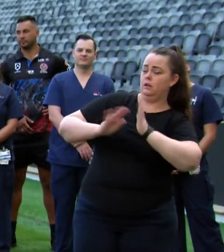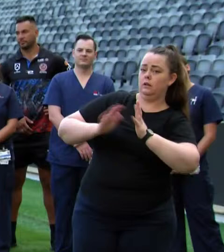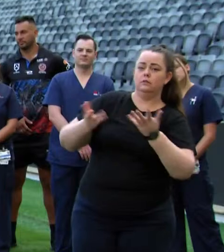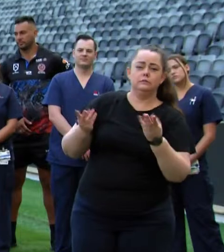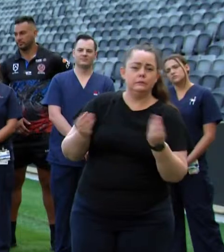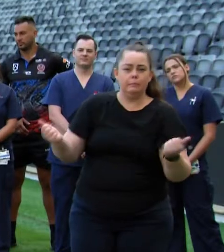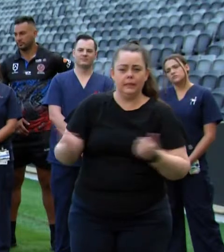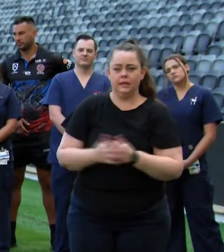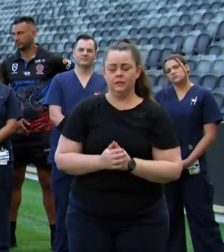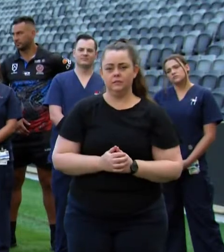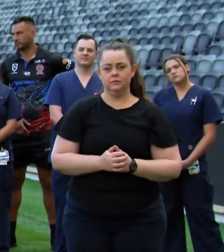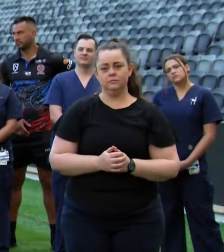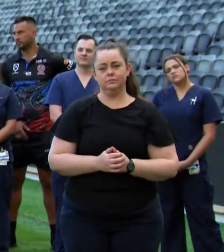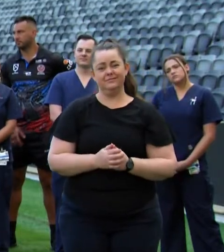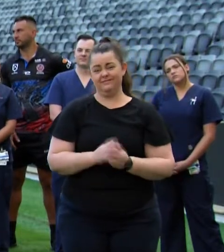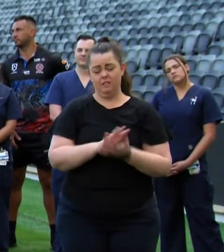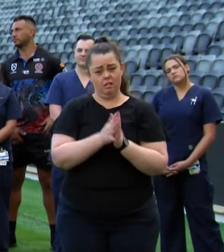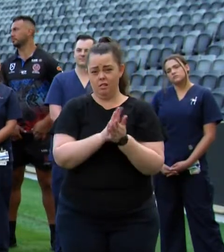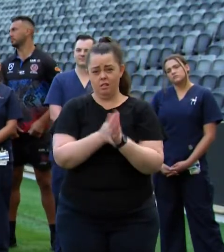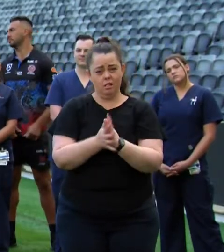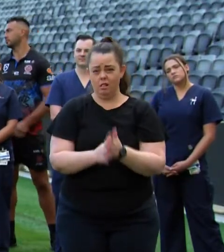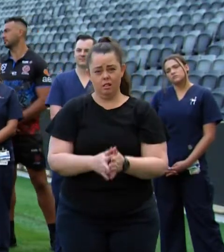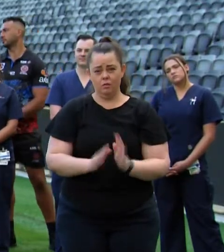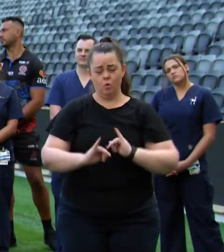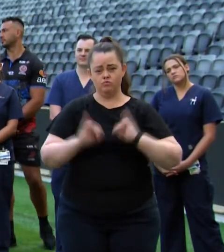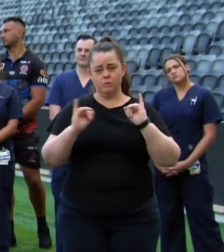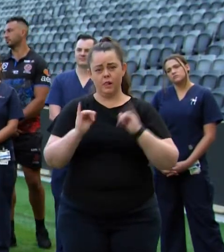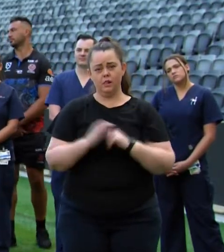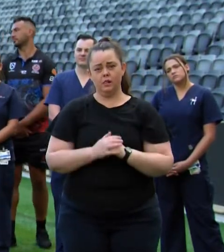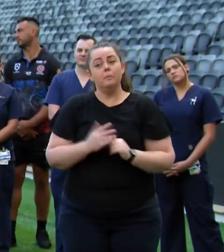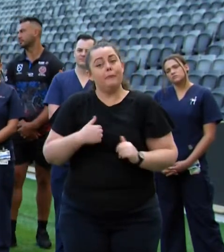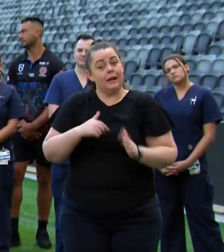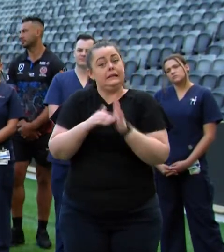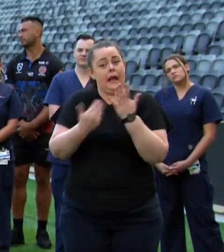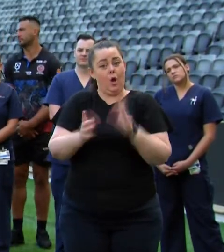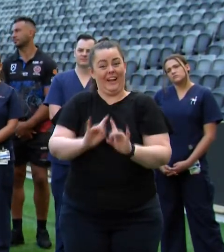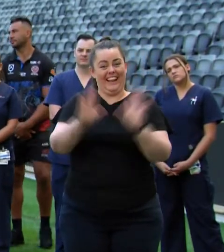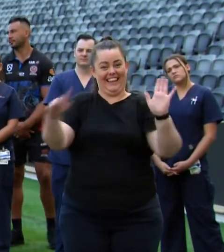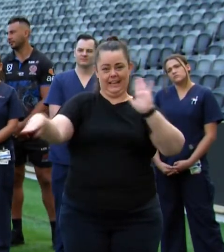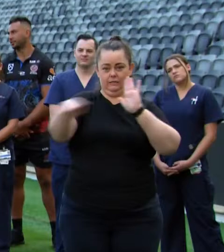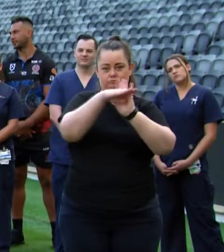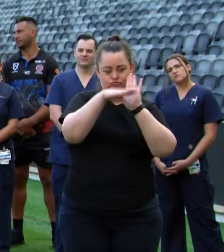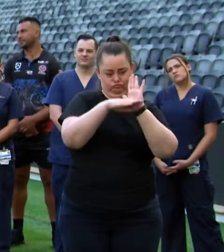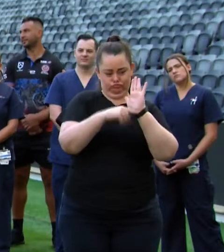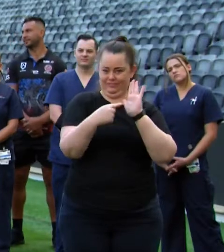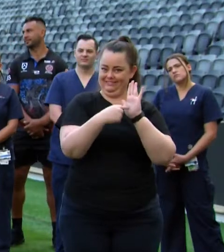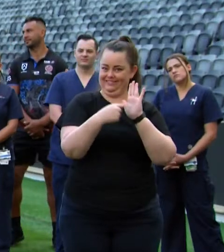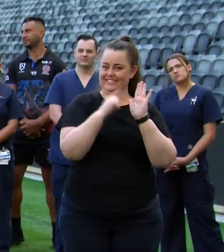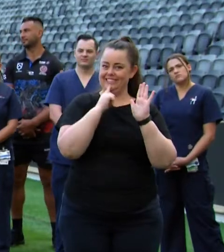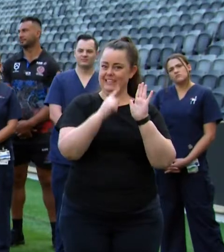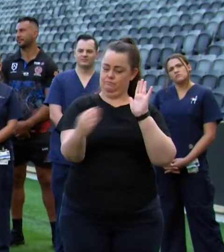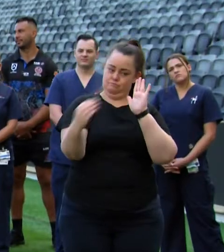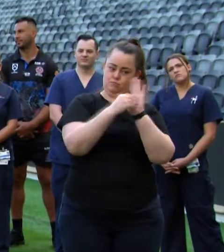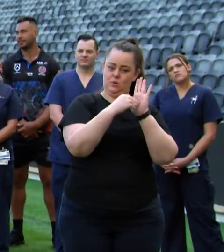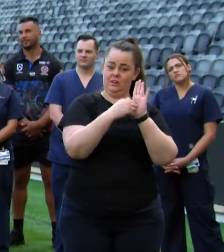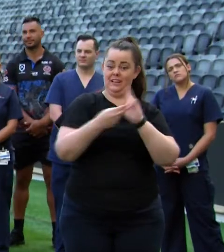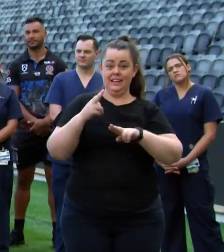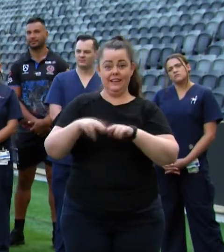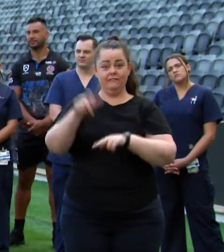gives it the very clear presumption that if someone's passing away, if someone's at end of life, and sometimes that's even difficult to